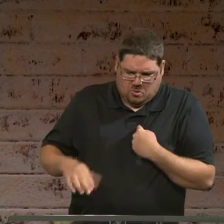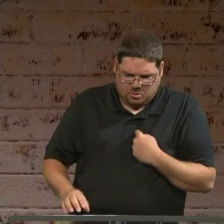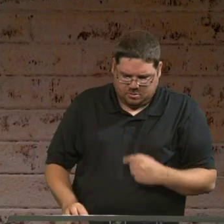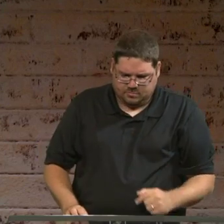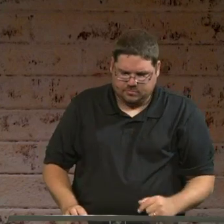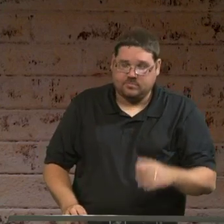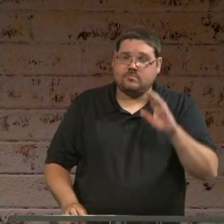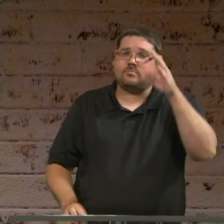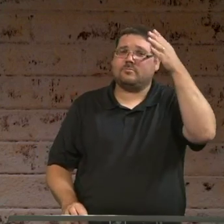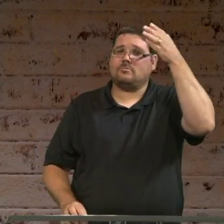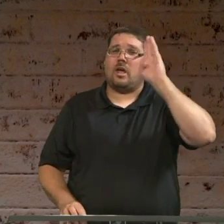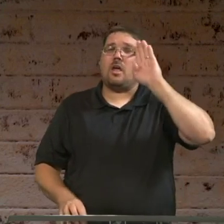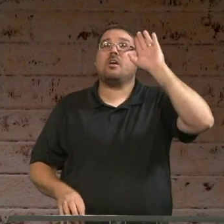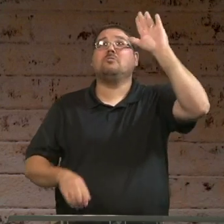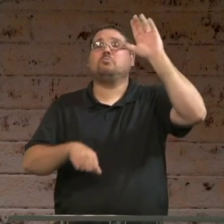me. Wow.